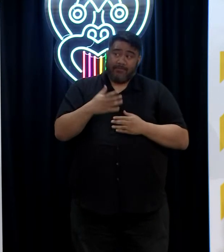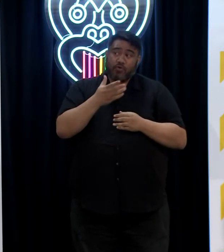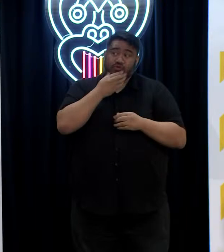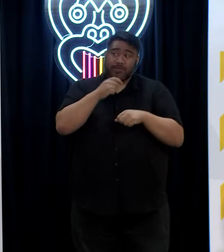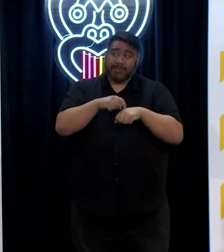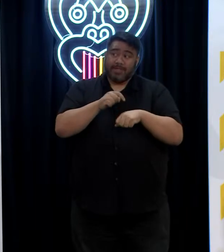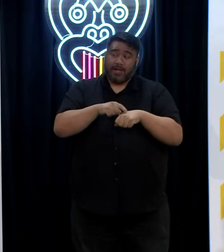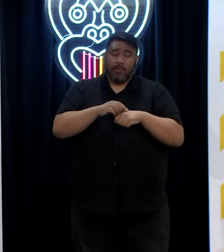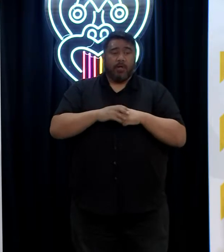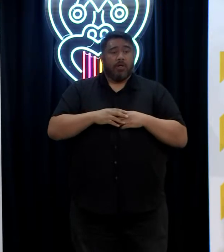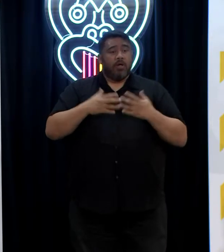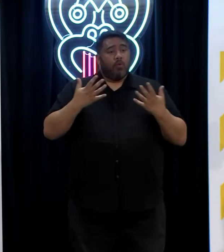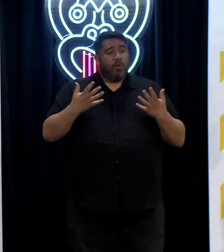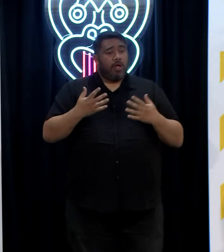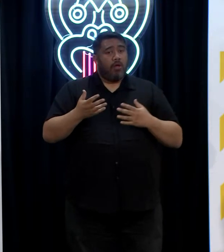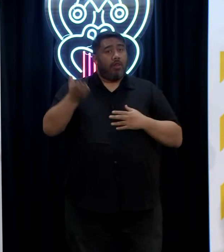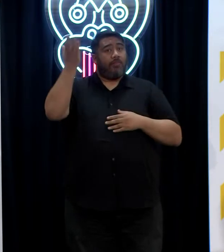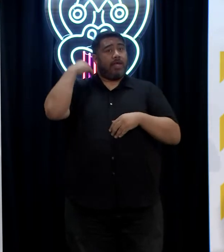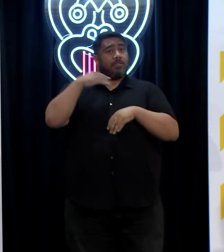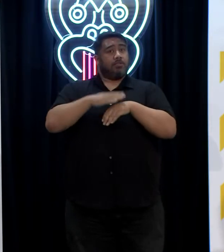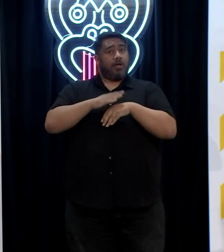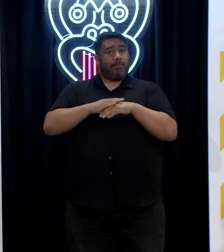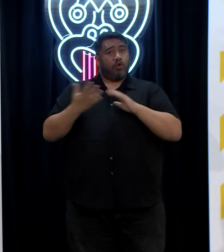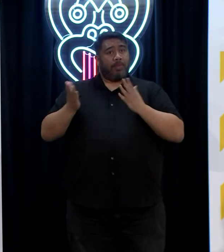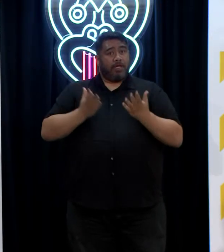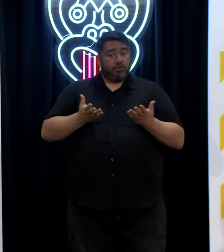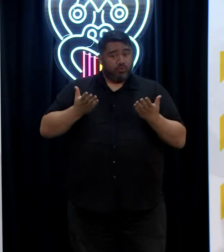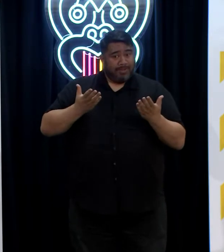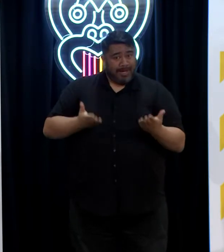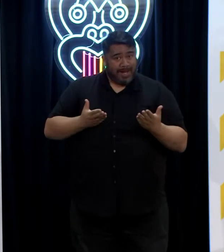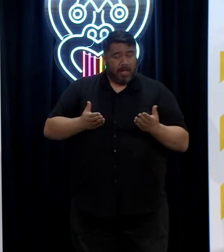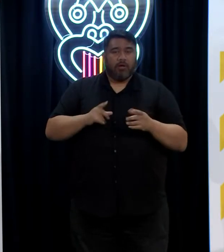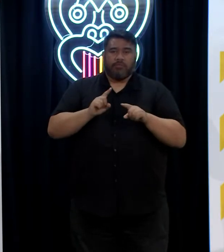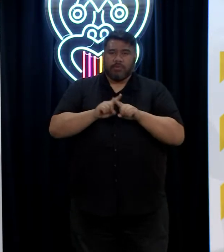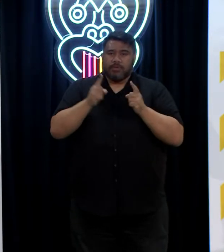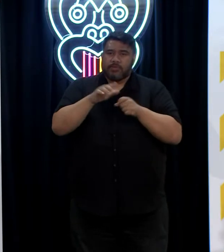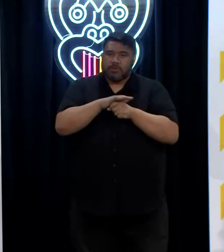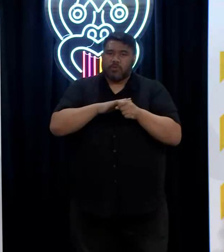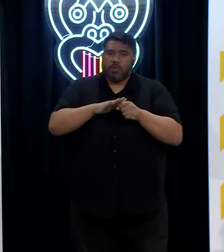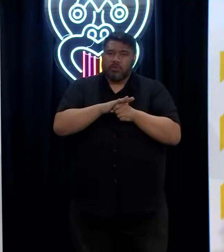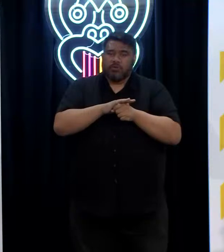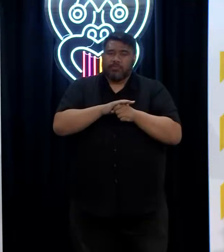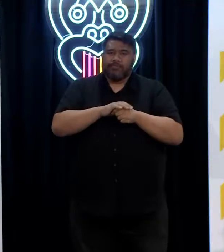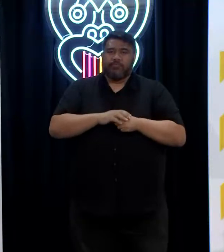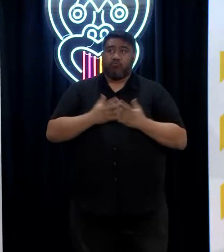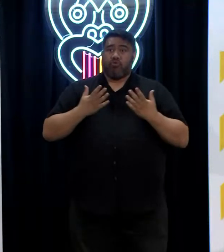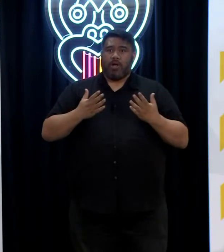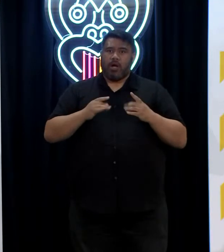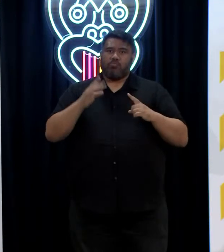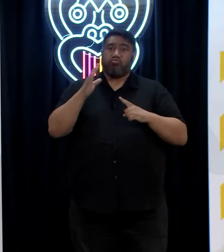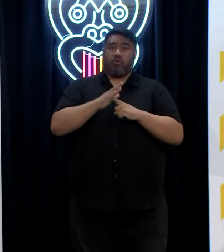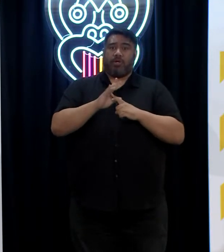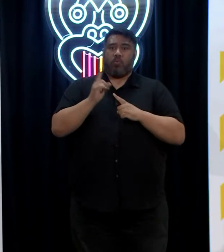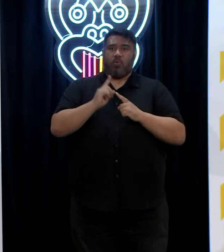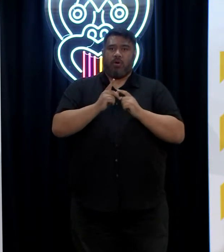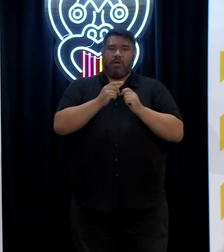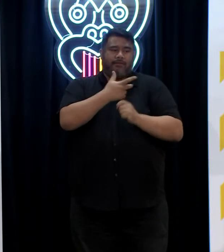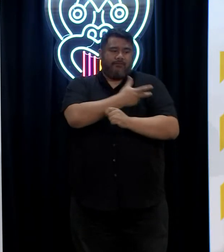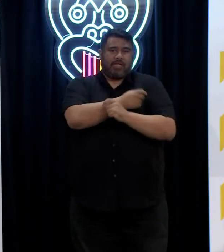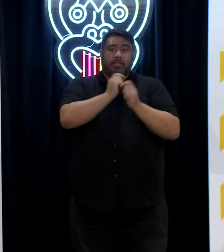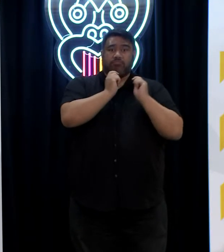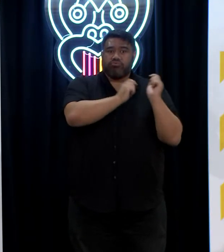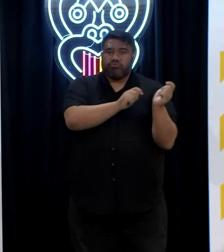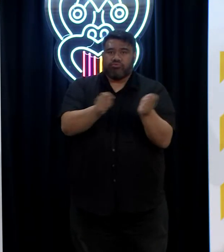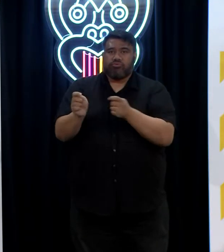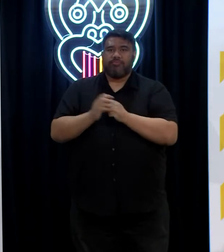environment now than the one we were in then. As you know, we have a desire to get New Zealanders vaccinated, and then once we do that, that opens